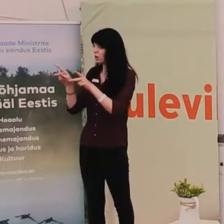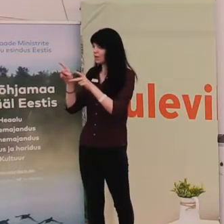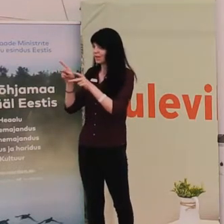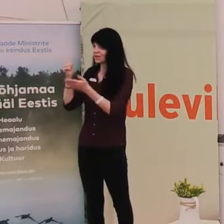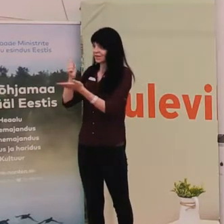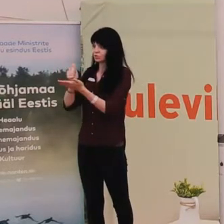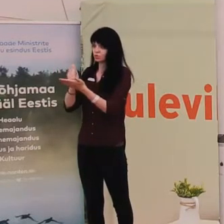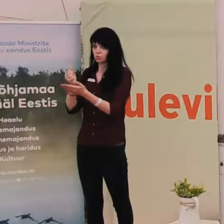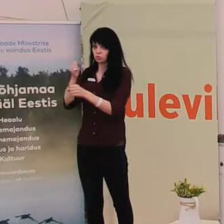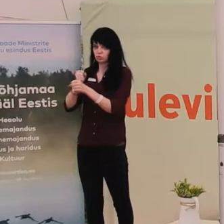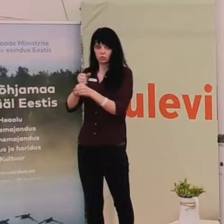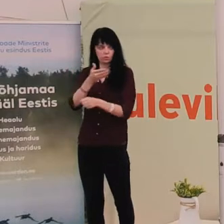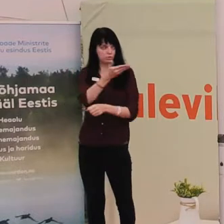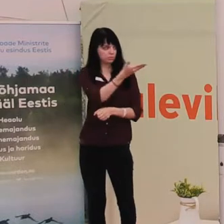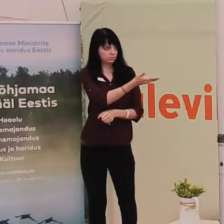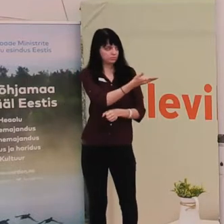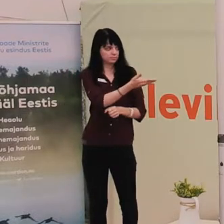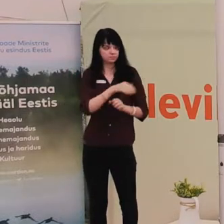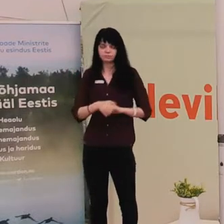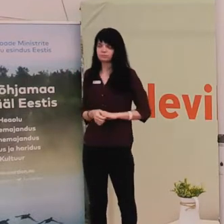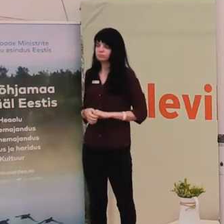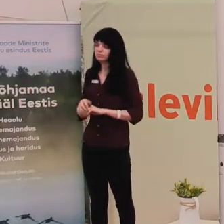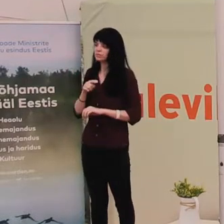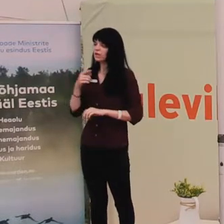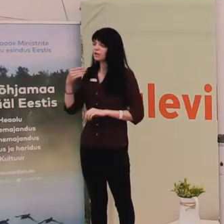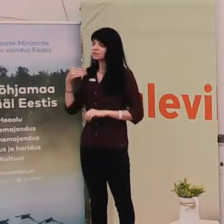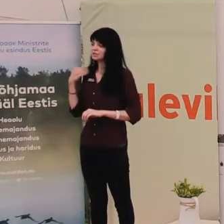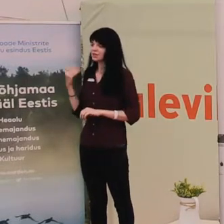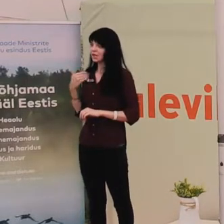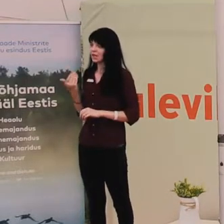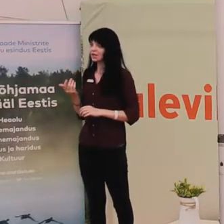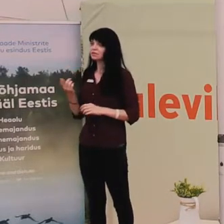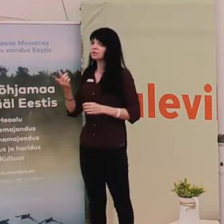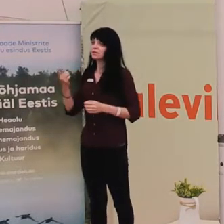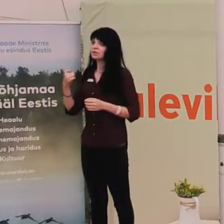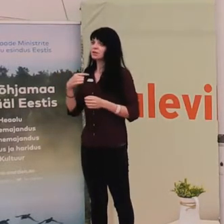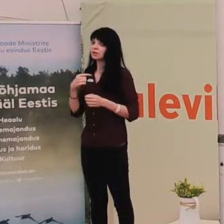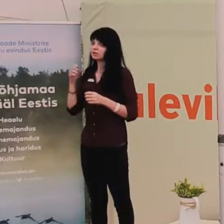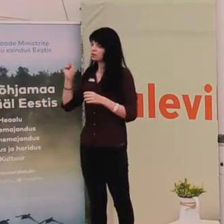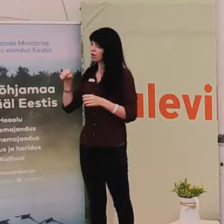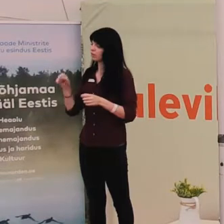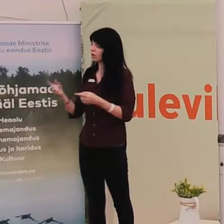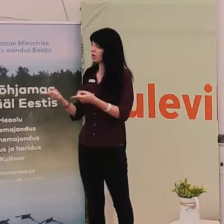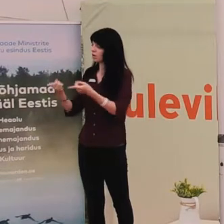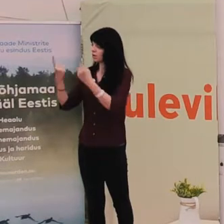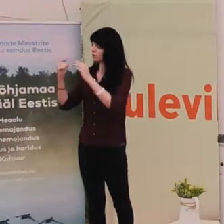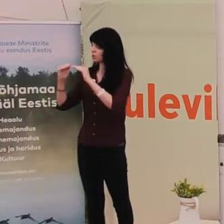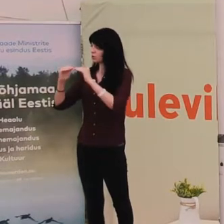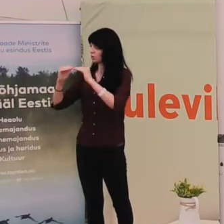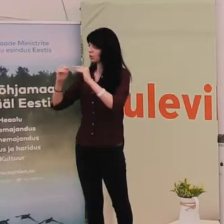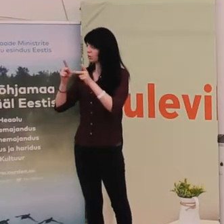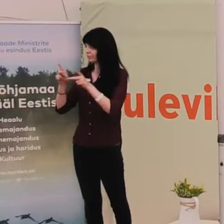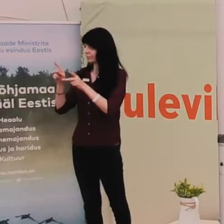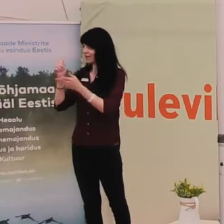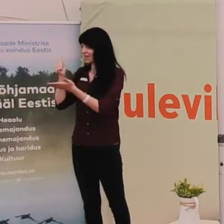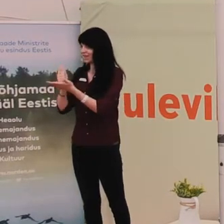Good afternoon. The Foresight Center is also looking into the future. We do have a Foresight Act in Estonia. Perhaps